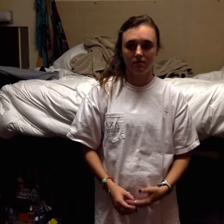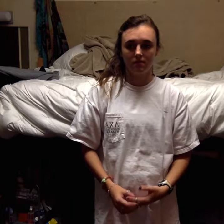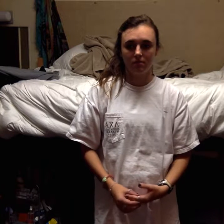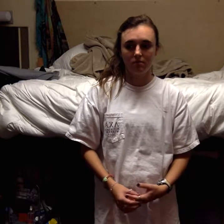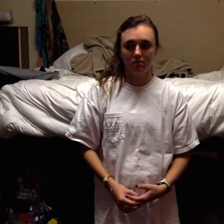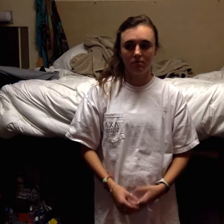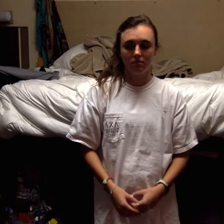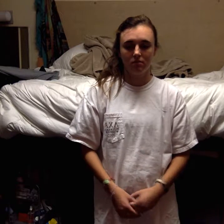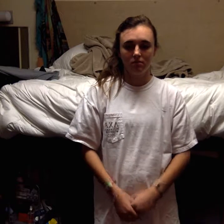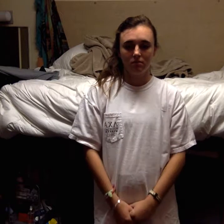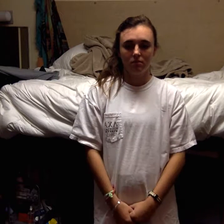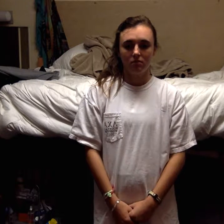If you put your